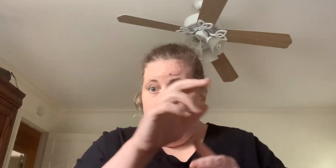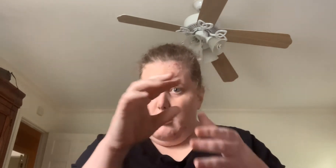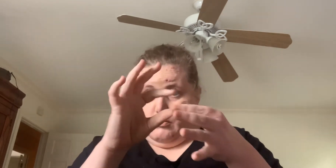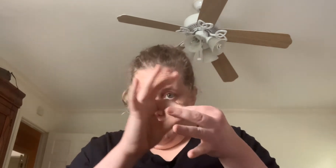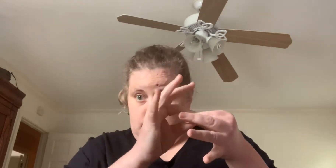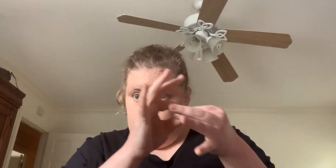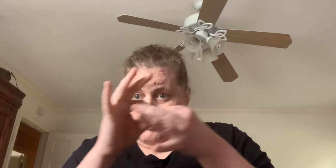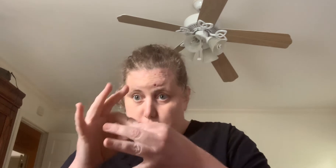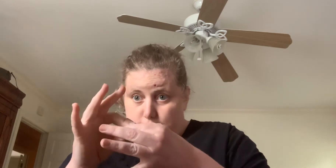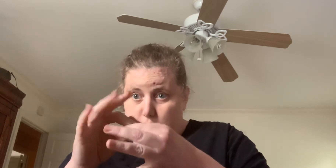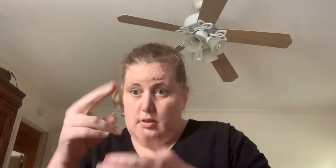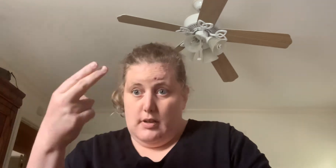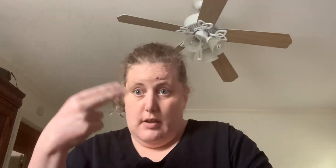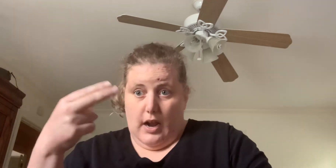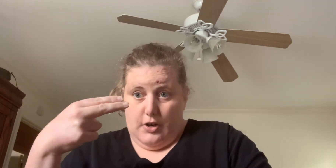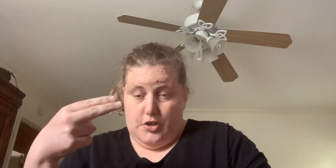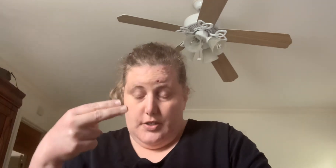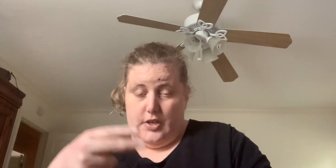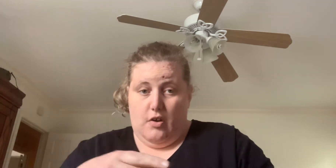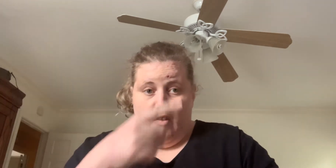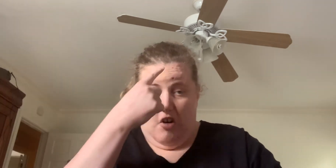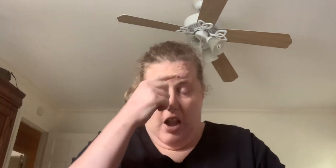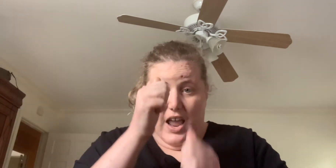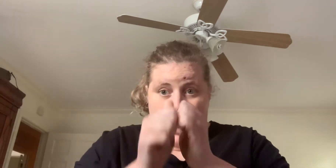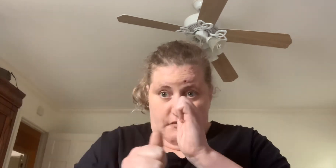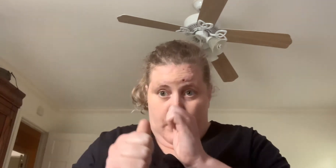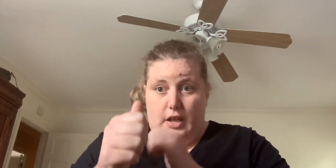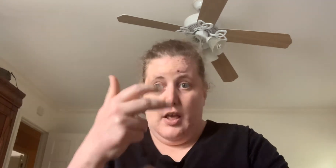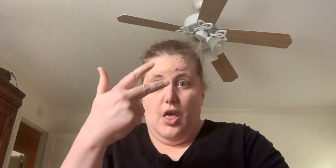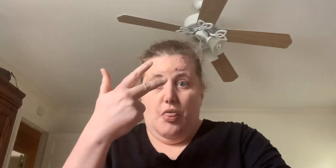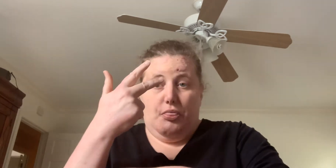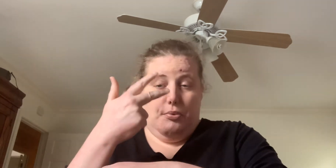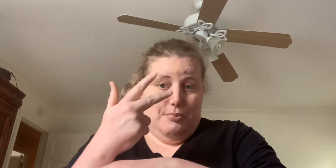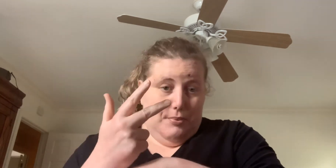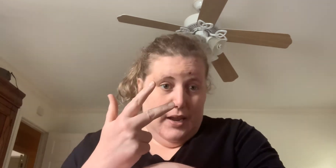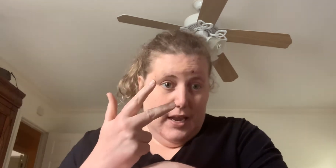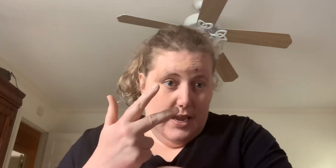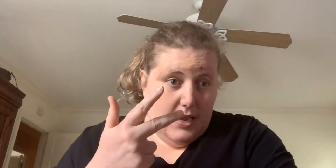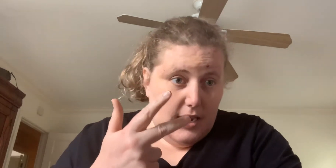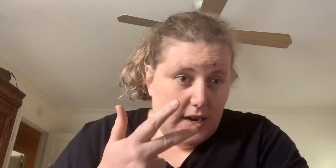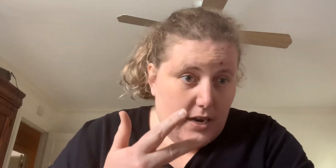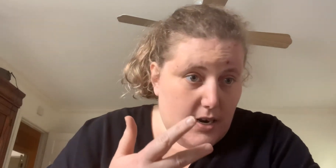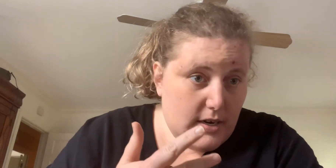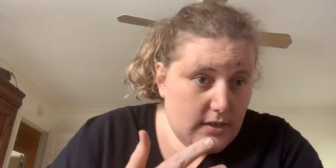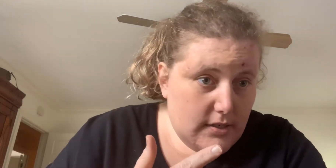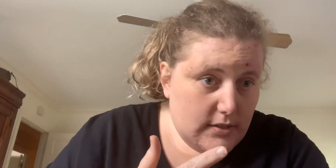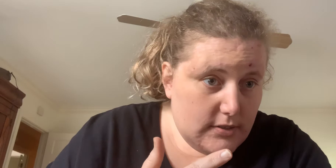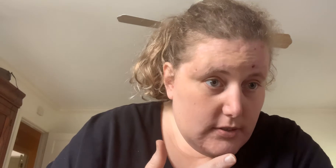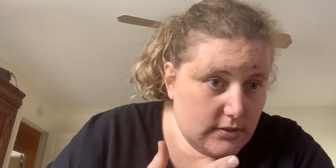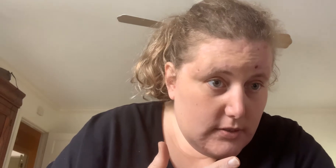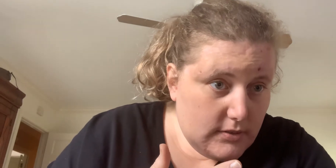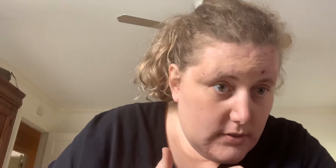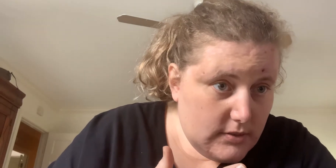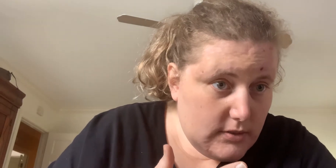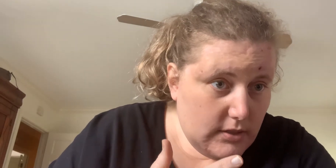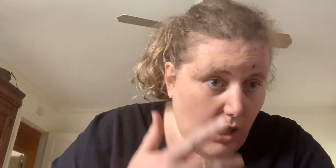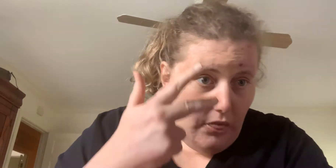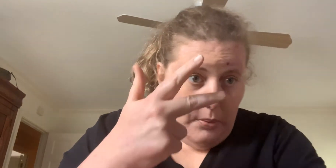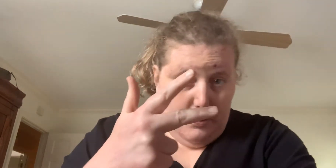H2, we have 2 NH3s. That's our equation. So now we're going to do